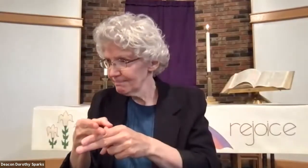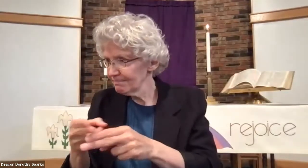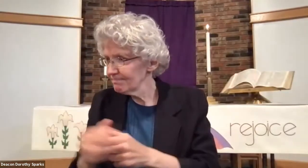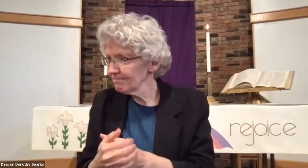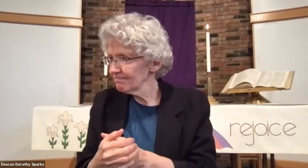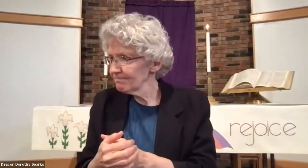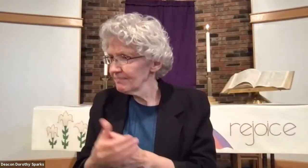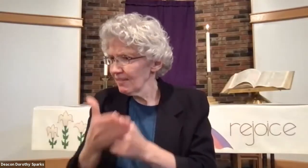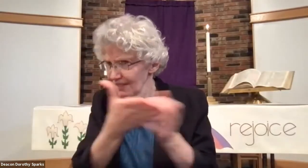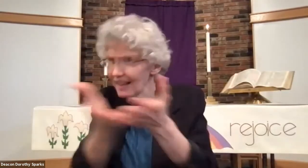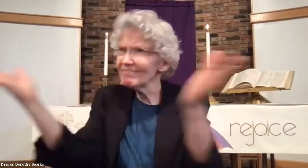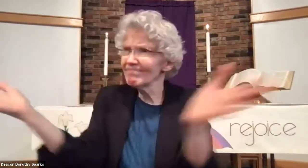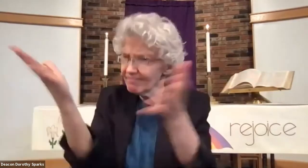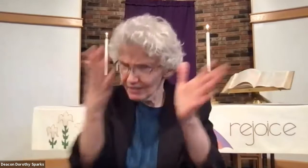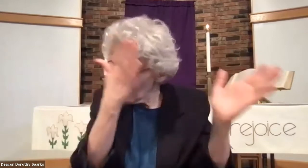forgiven.